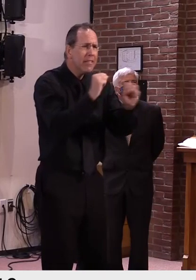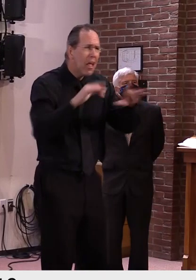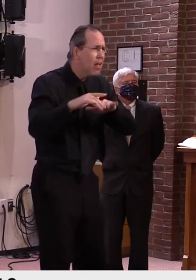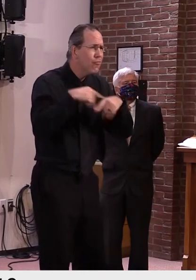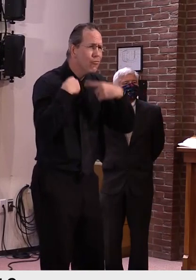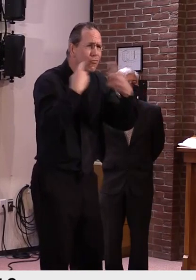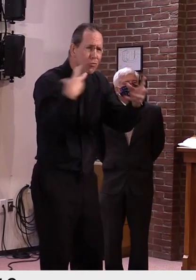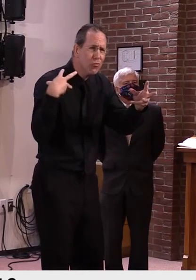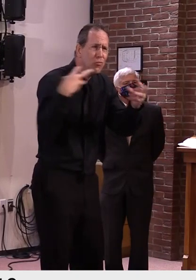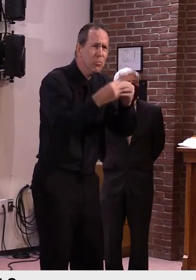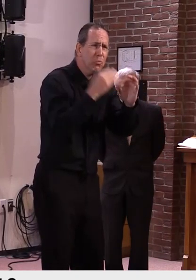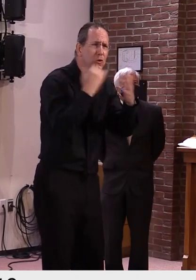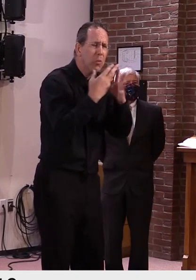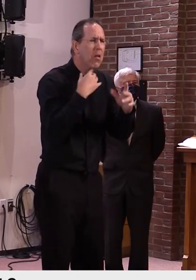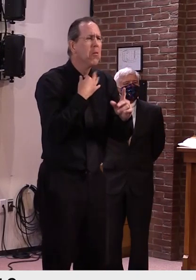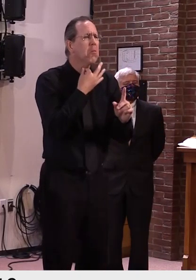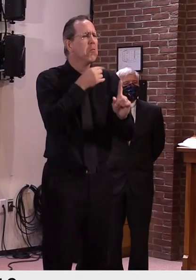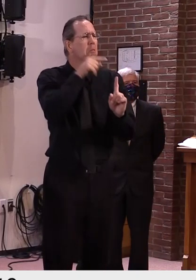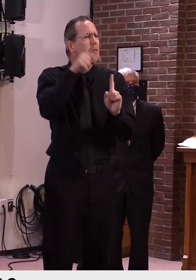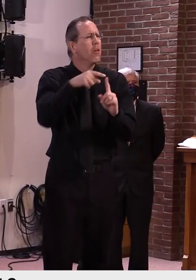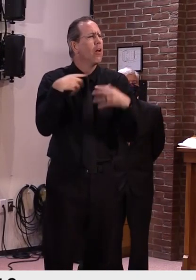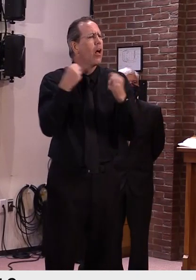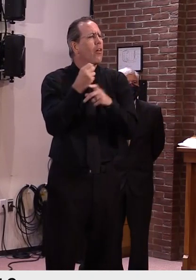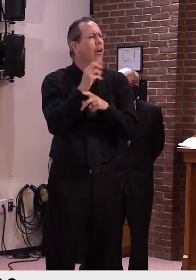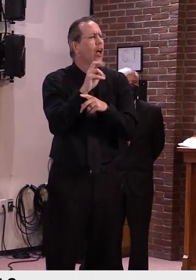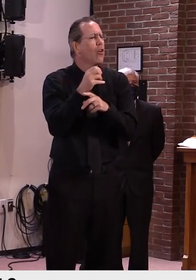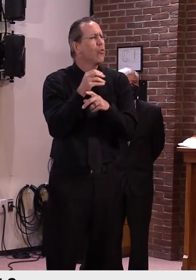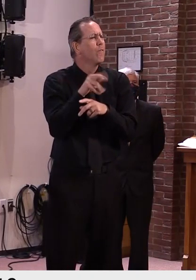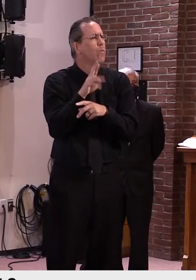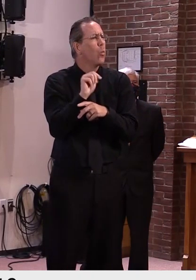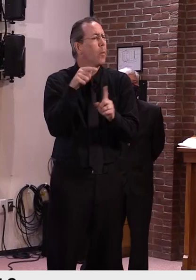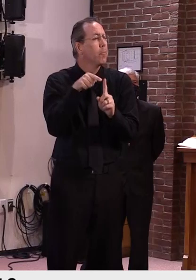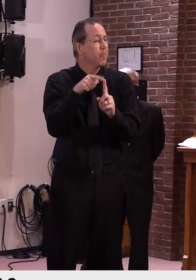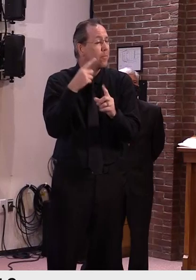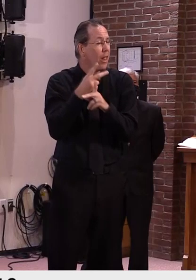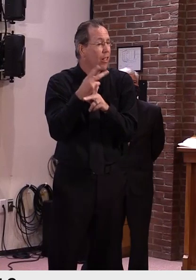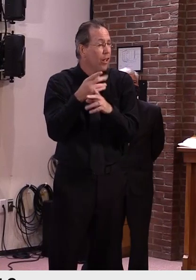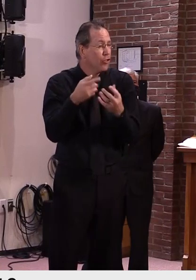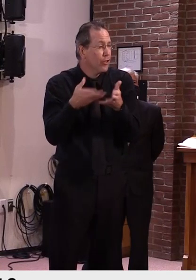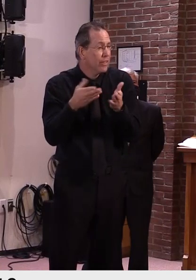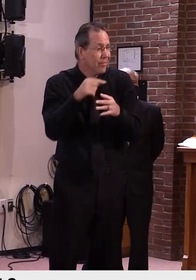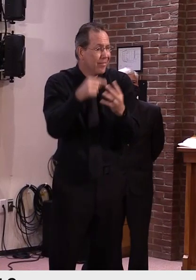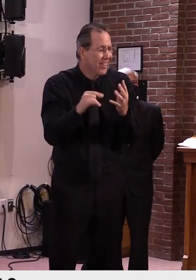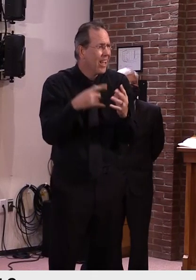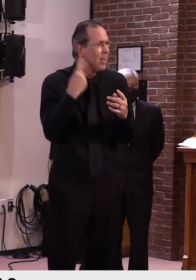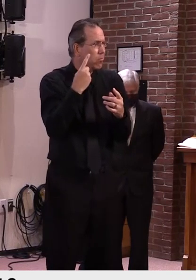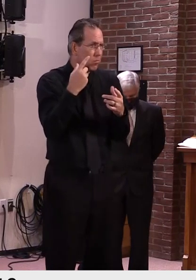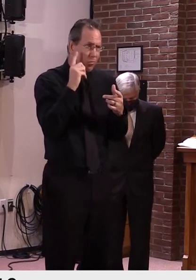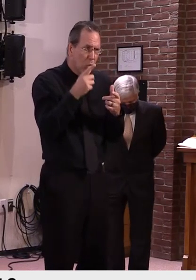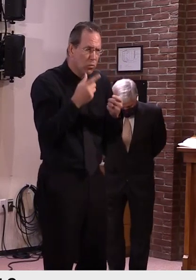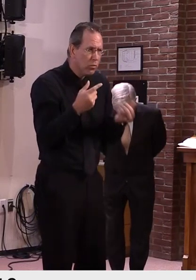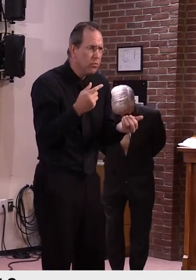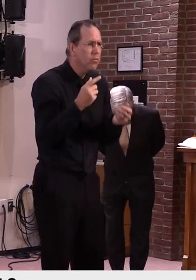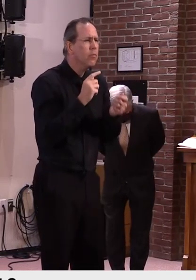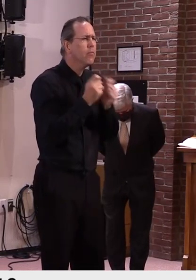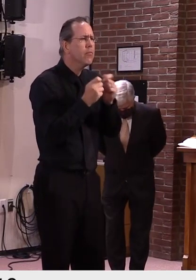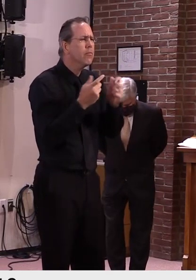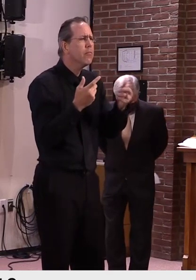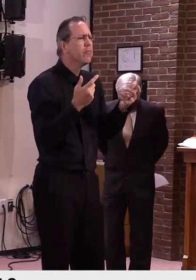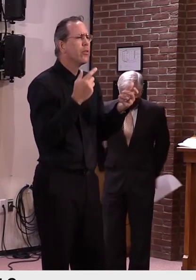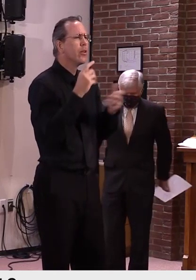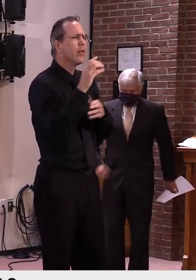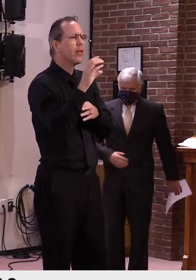that One Care Vermont has not saved any money during the period of reform, which has run from 2013 to the